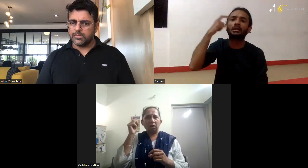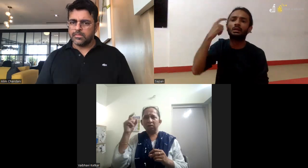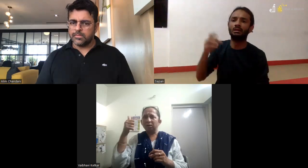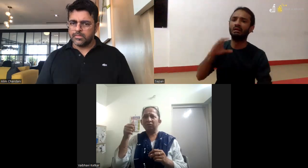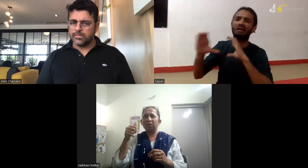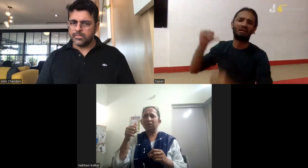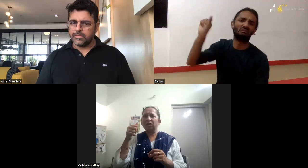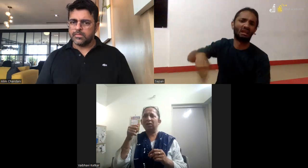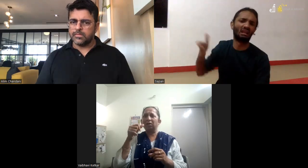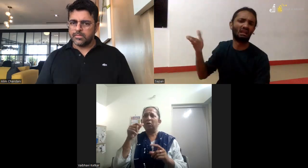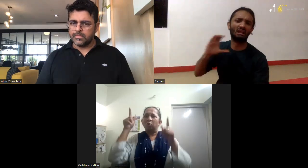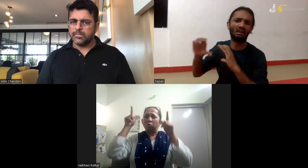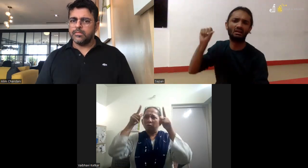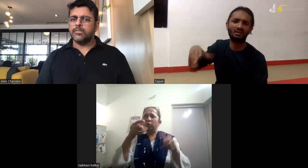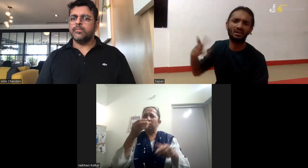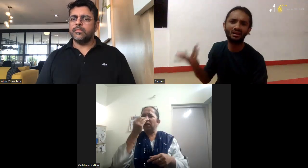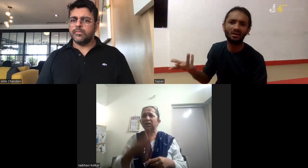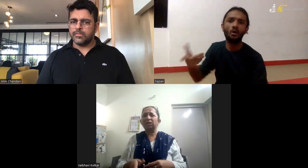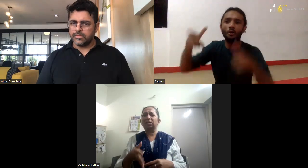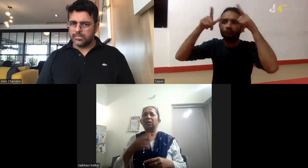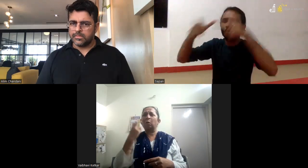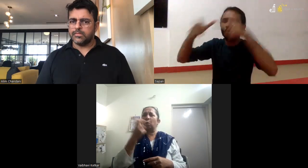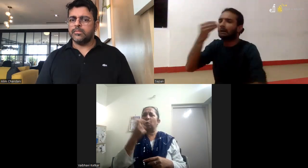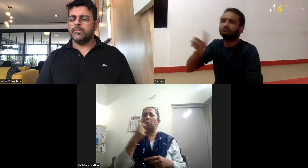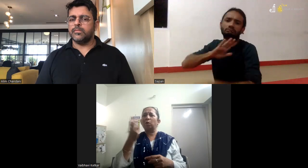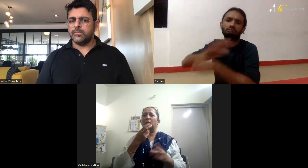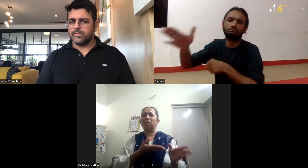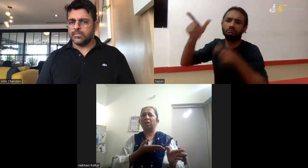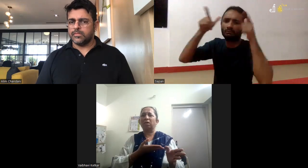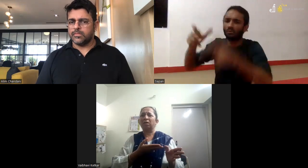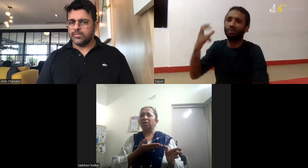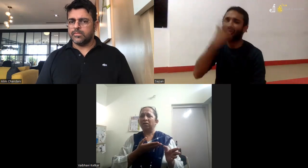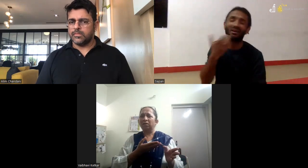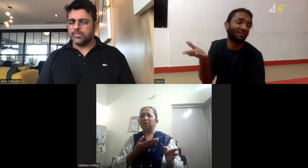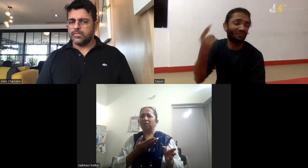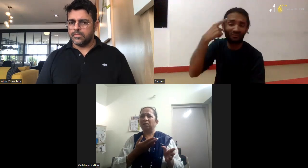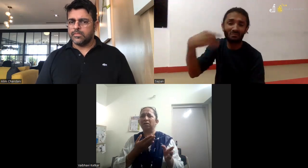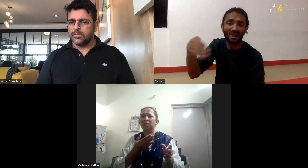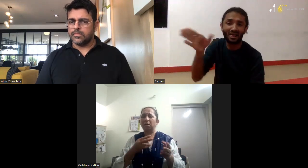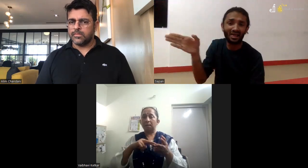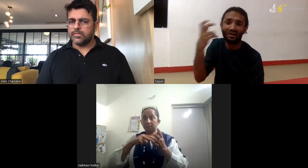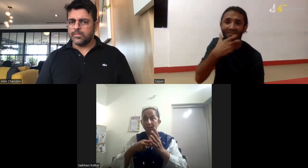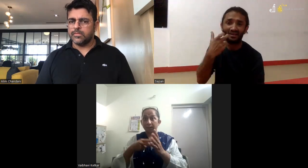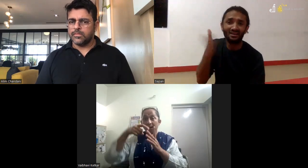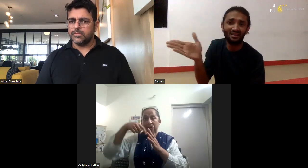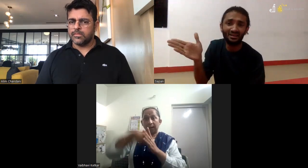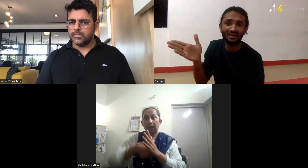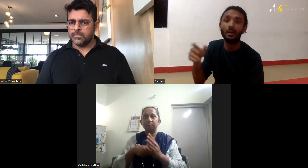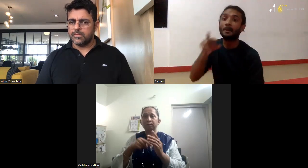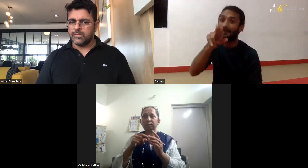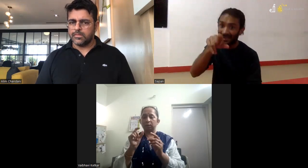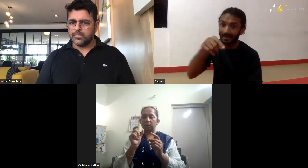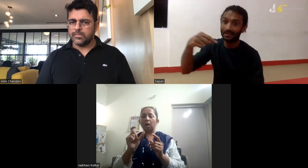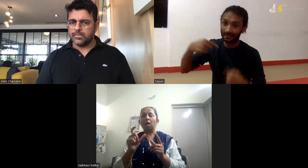east, west, they are working in silos. They have their own groups. At the same time, I would like to suggest